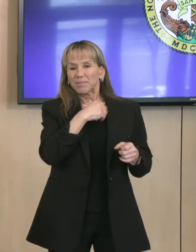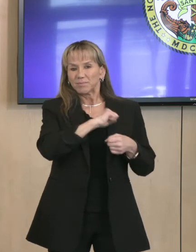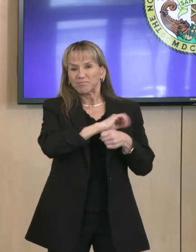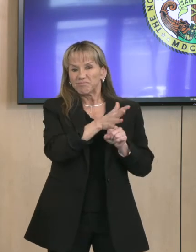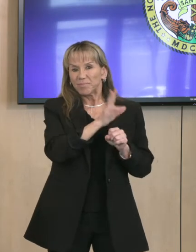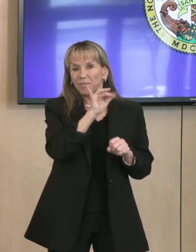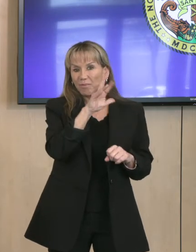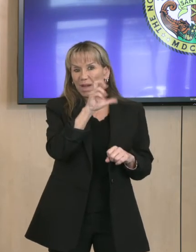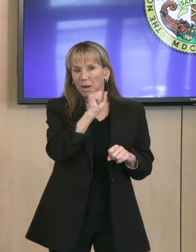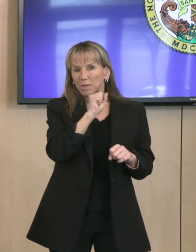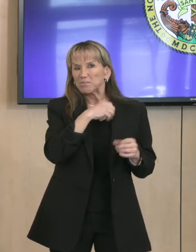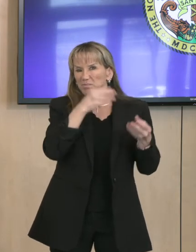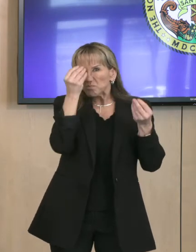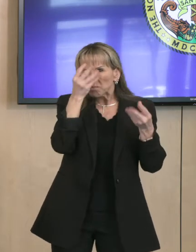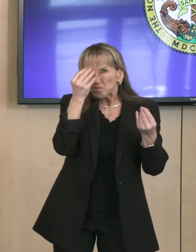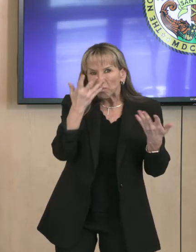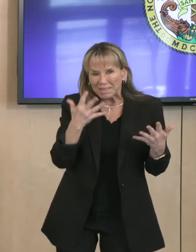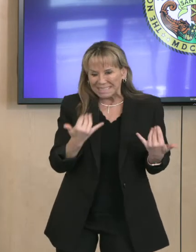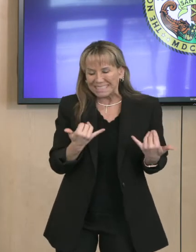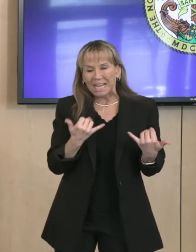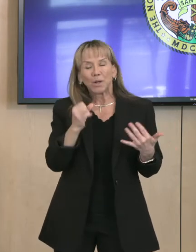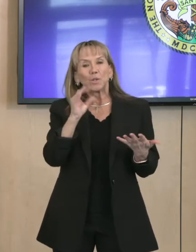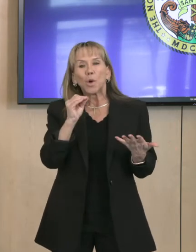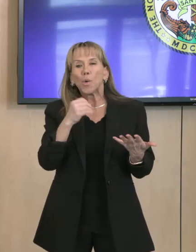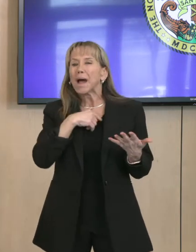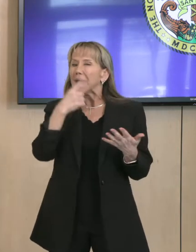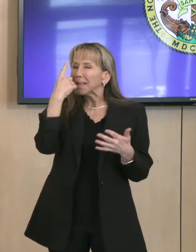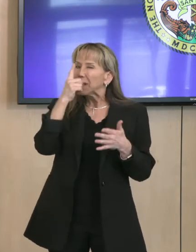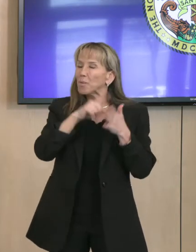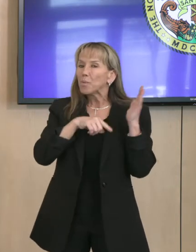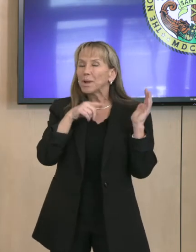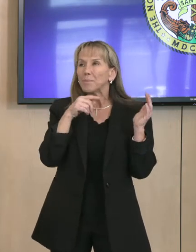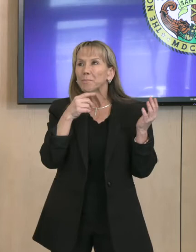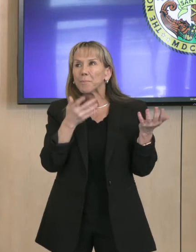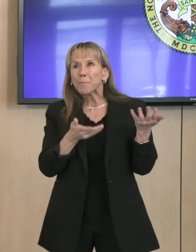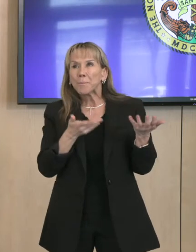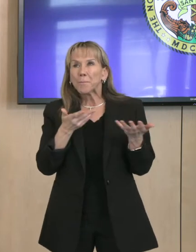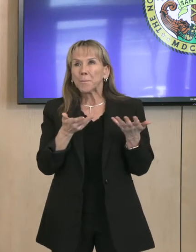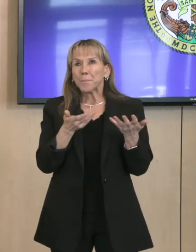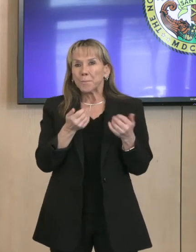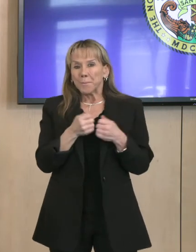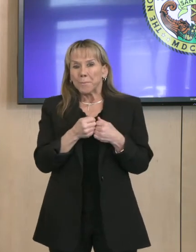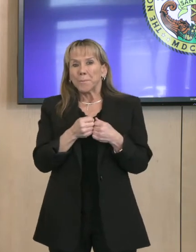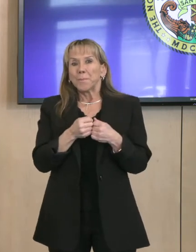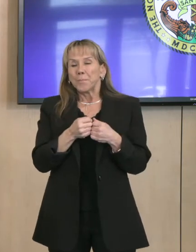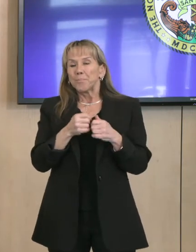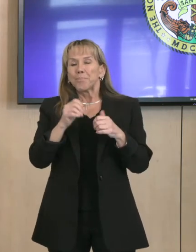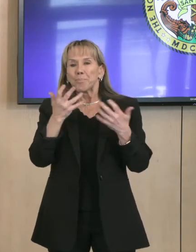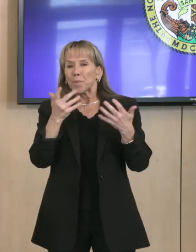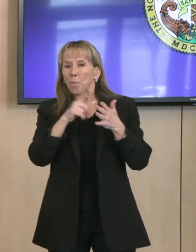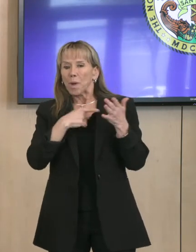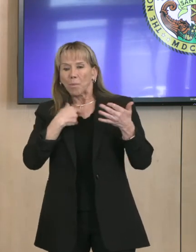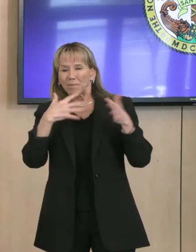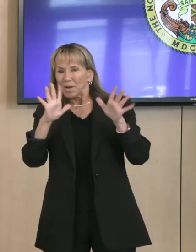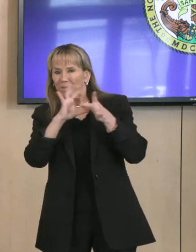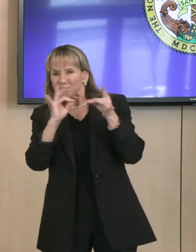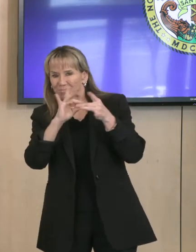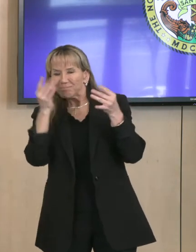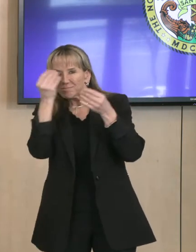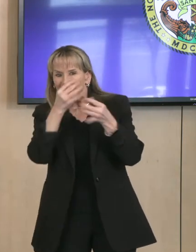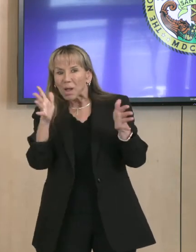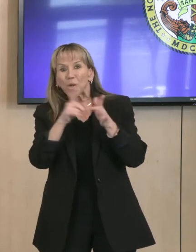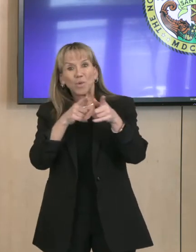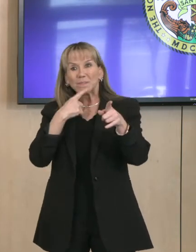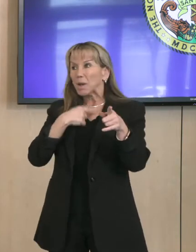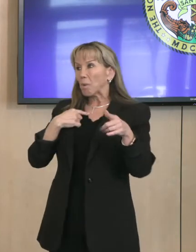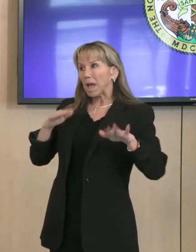So I don't think that your characterization of what we have communicated before is exactly